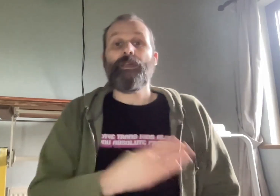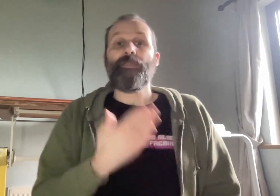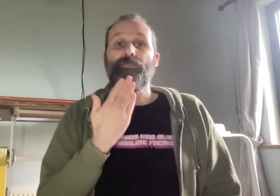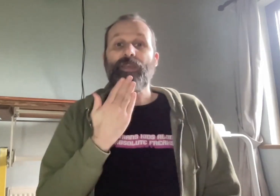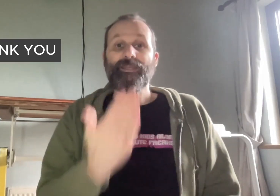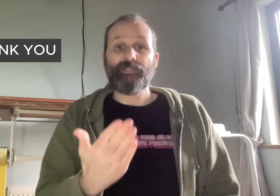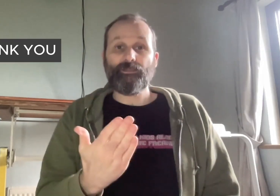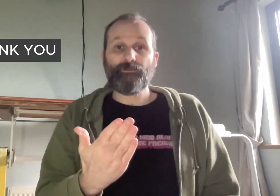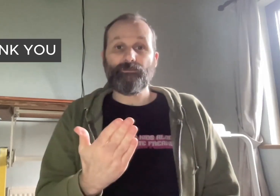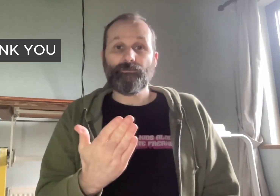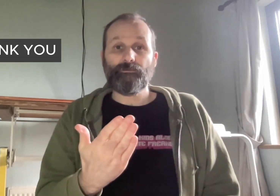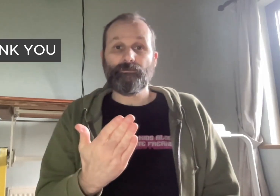thank you,